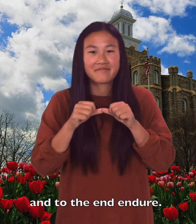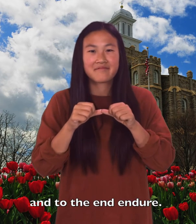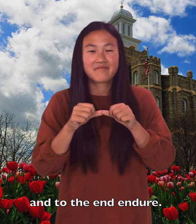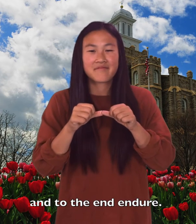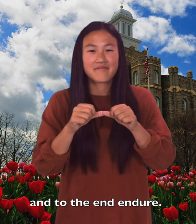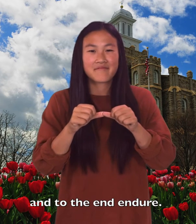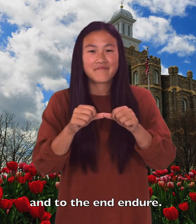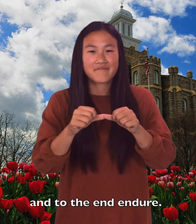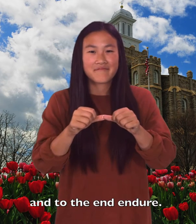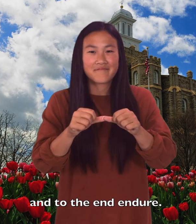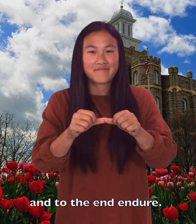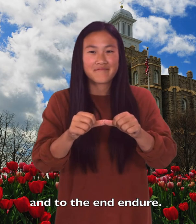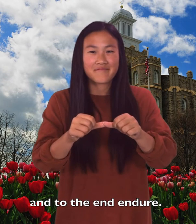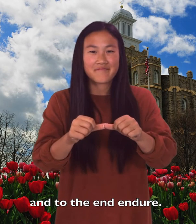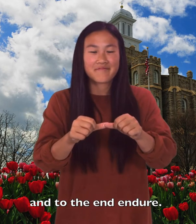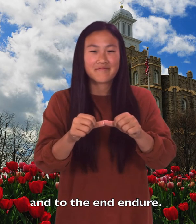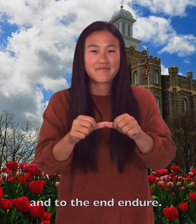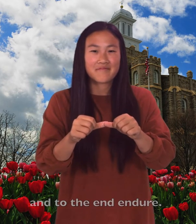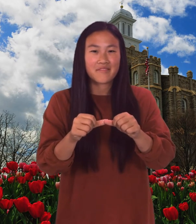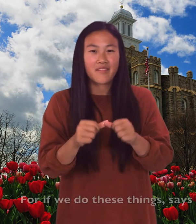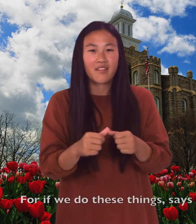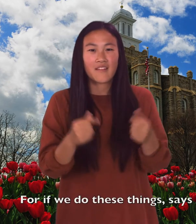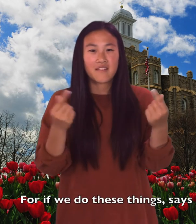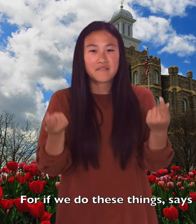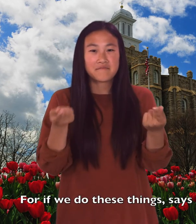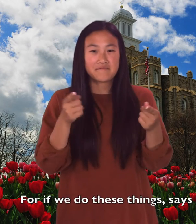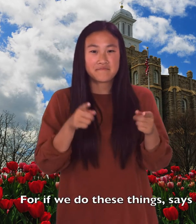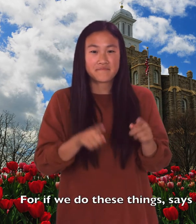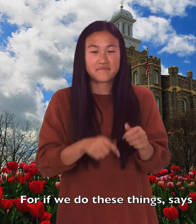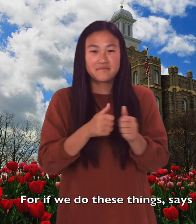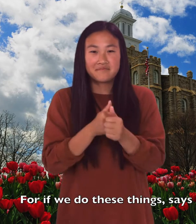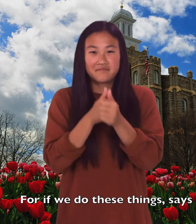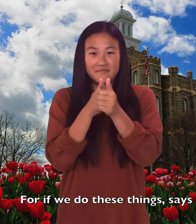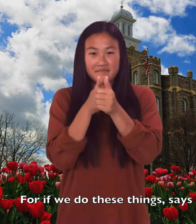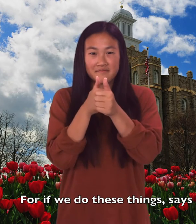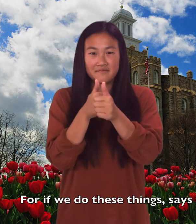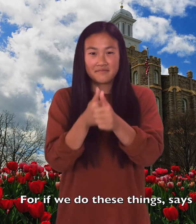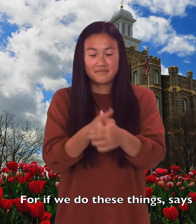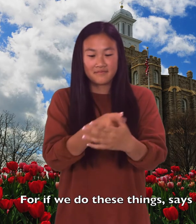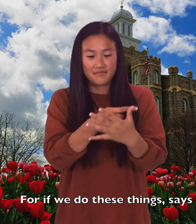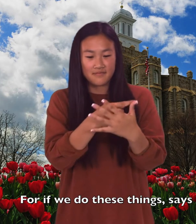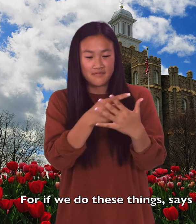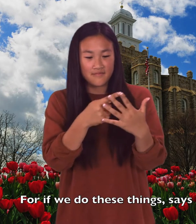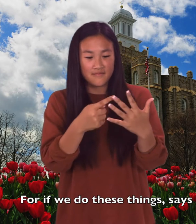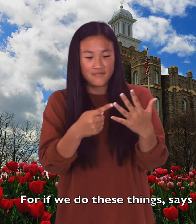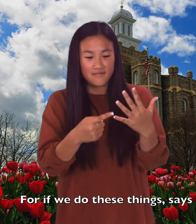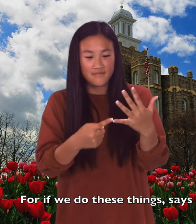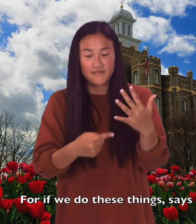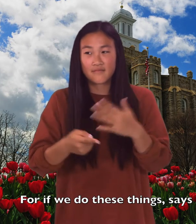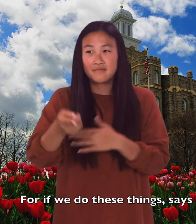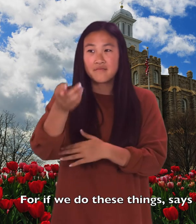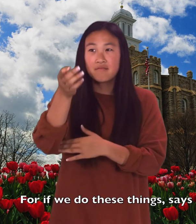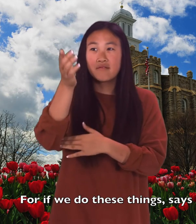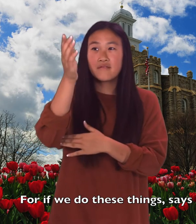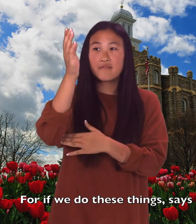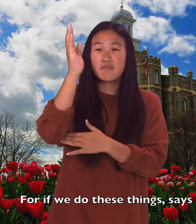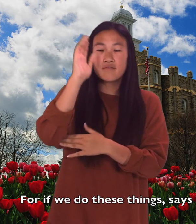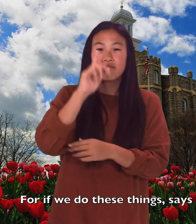endure For if we do these things, says God